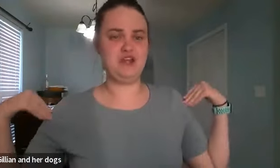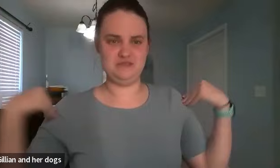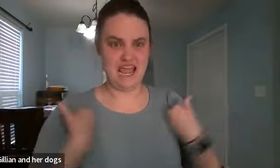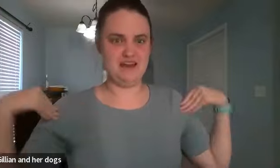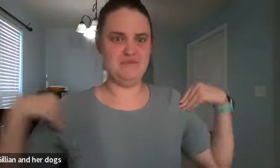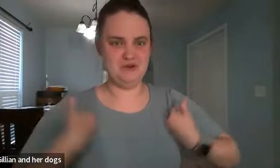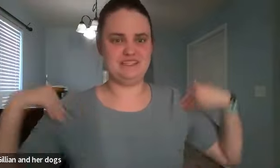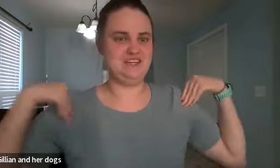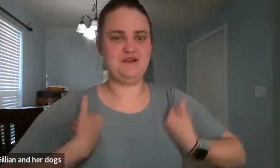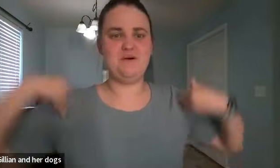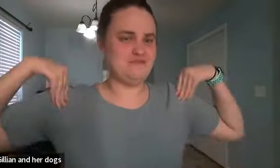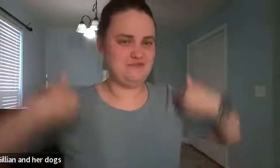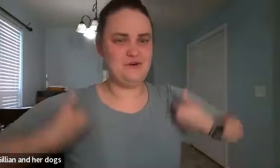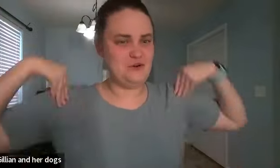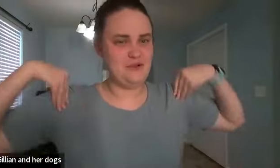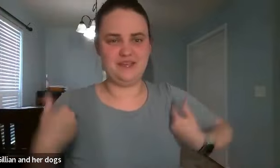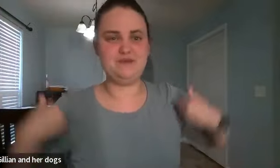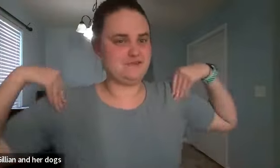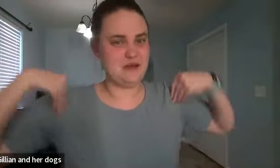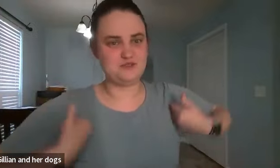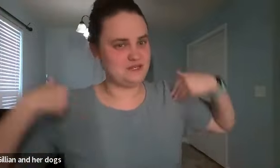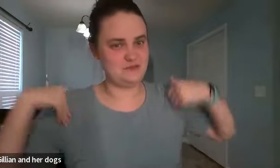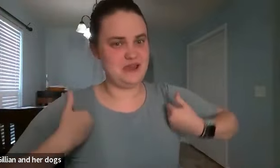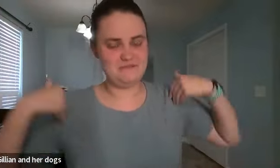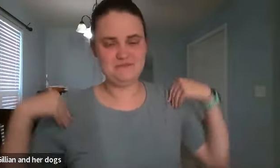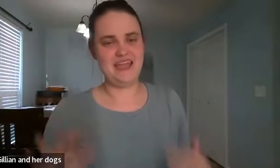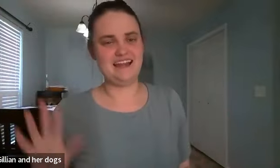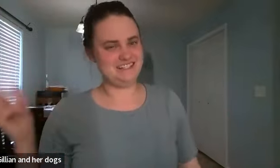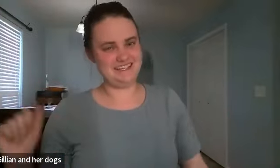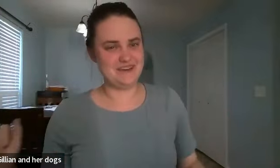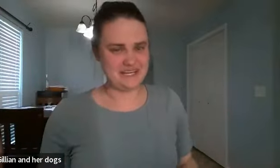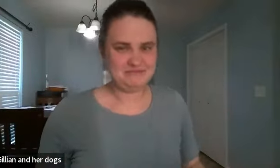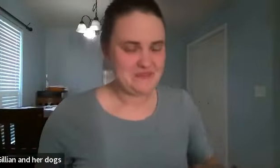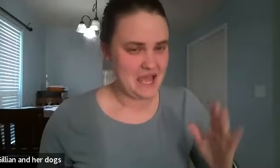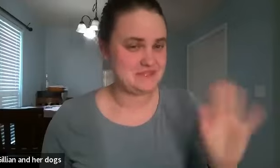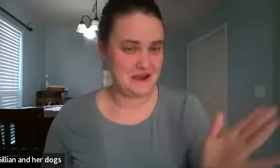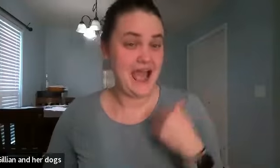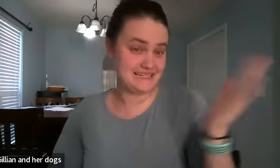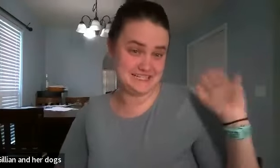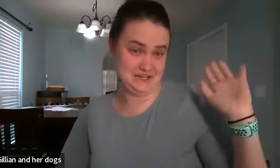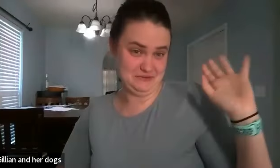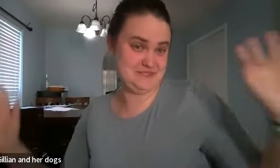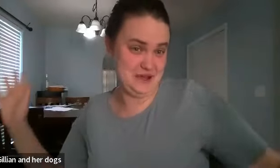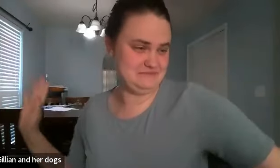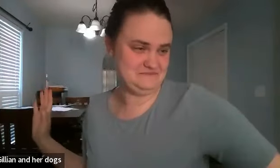goes animals. Like you are going full, like you're about to flap those wings away. And I just think it's funny. I'm sorry, I did it too. So,